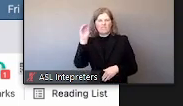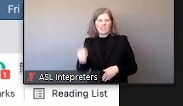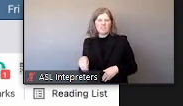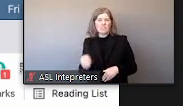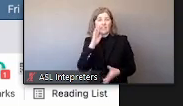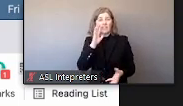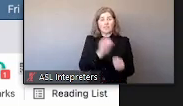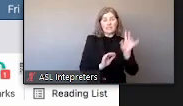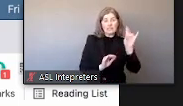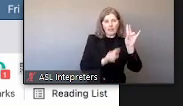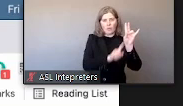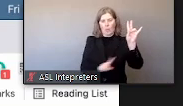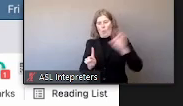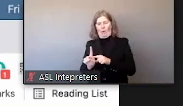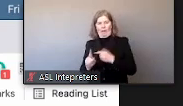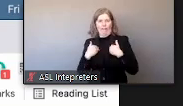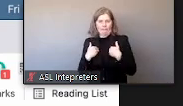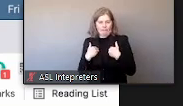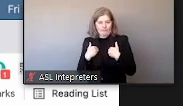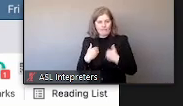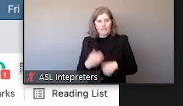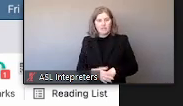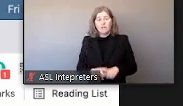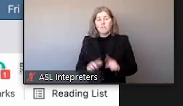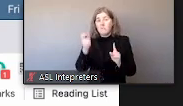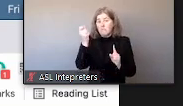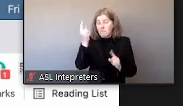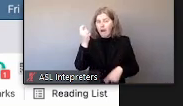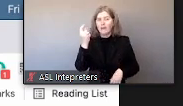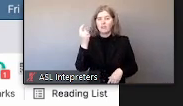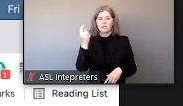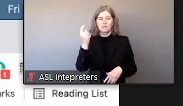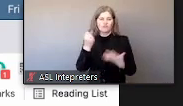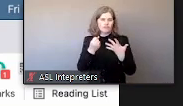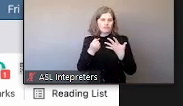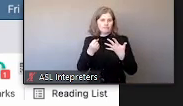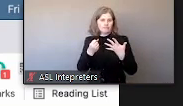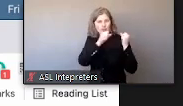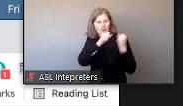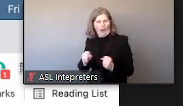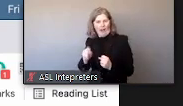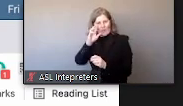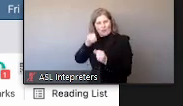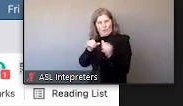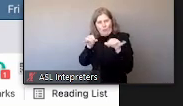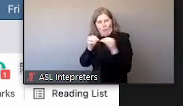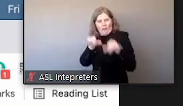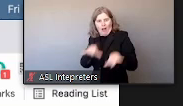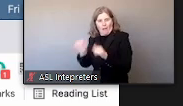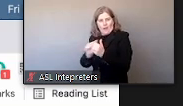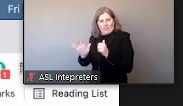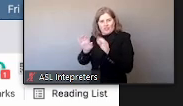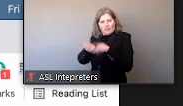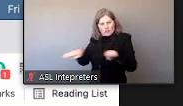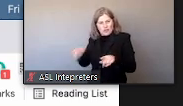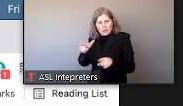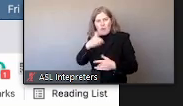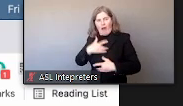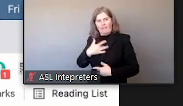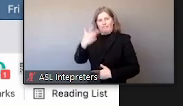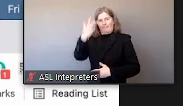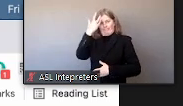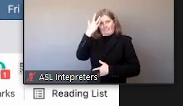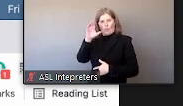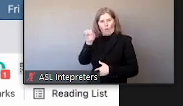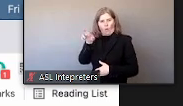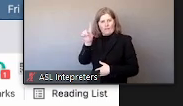people had that, but it was prominent in kids, so much more common in children, that symptom.